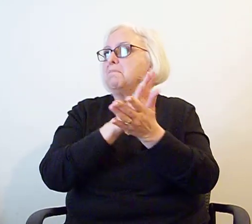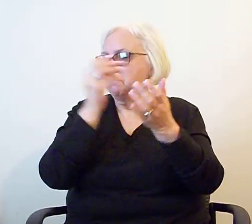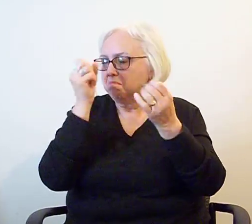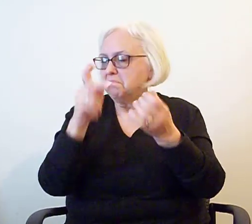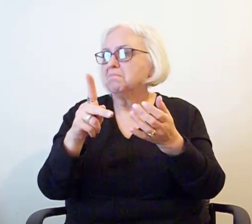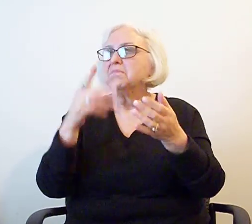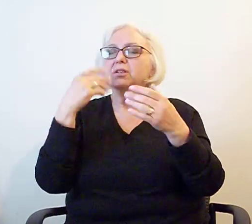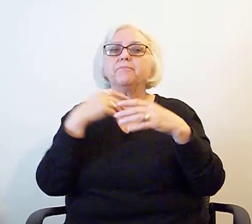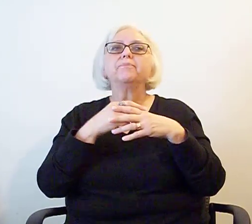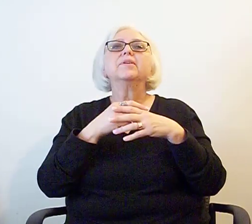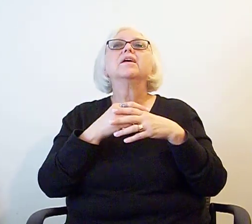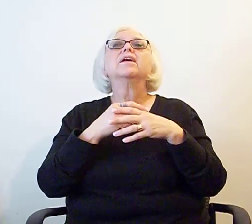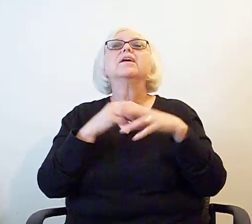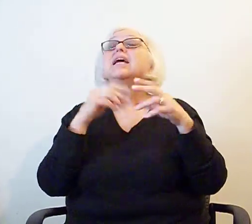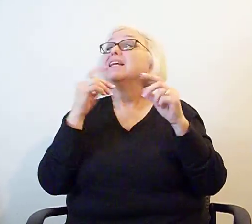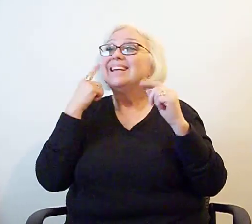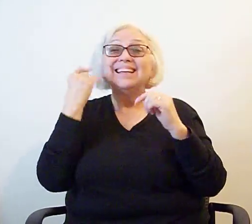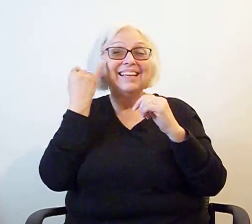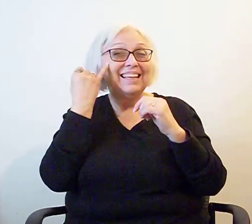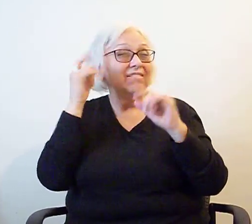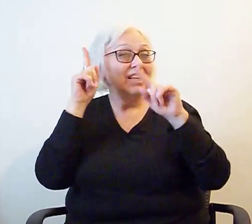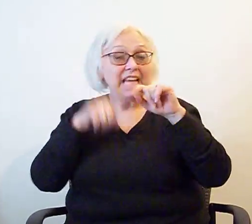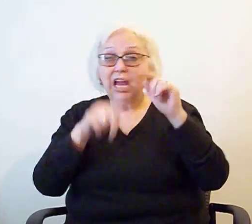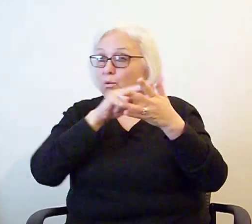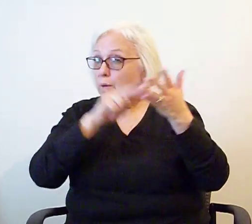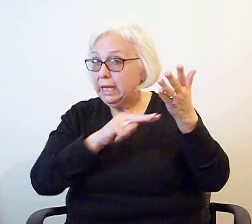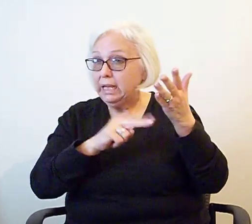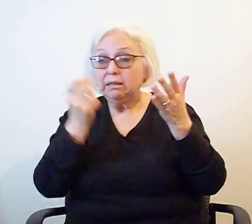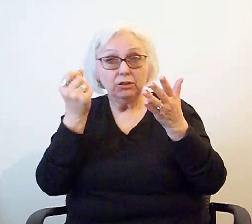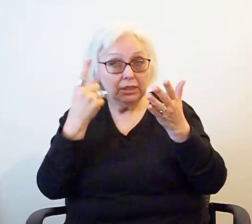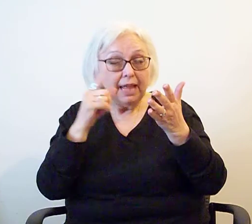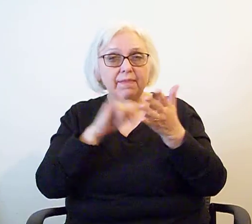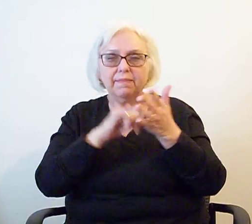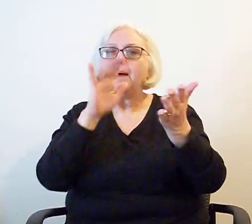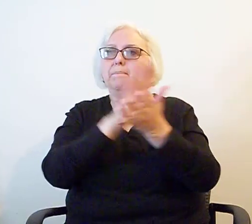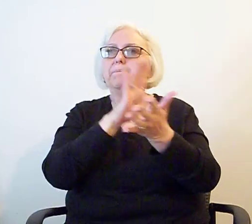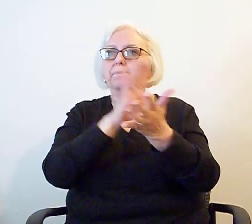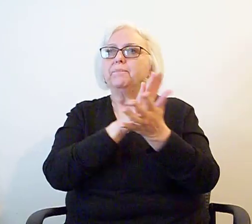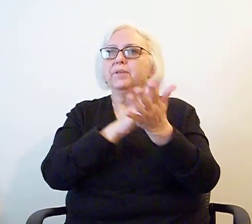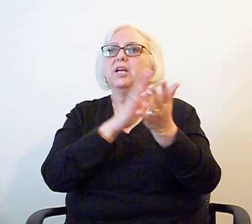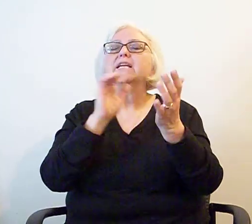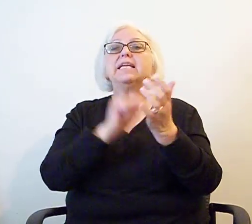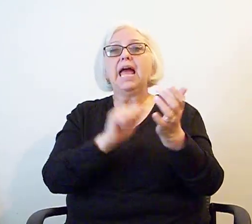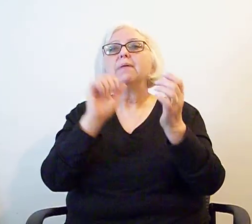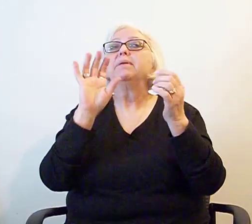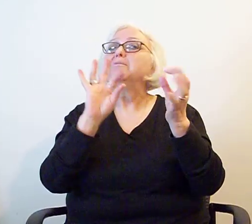If you are unable to read a document, the document can be interpreted for you